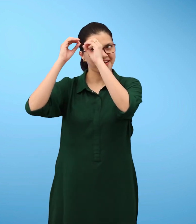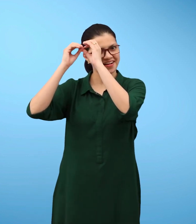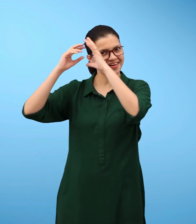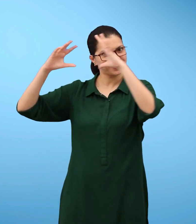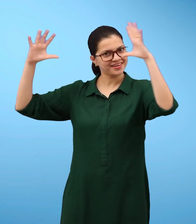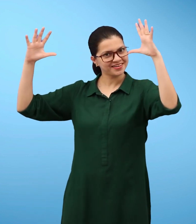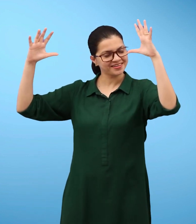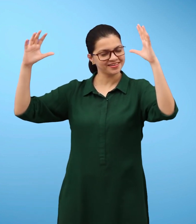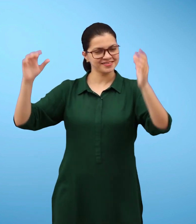Imagine